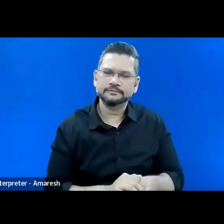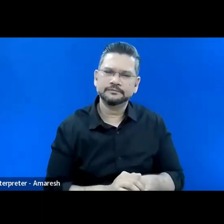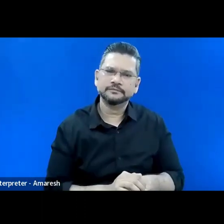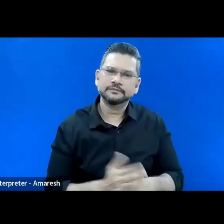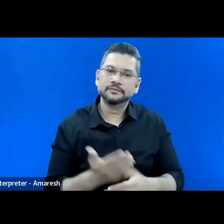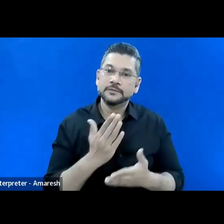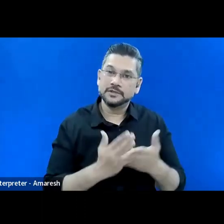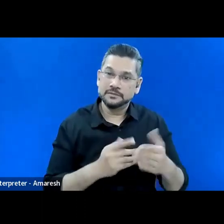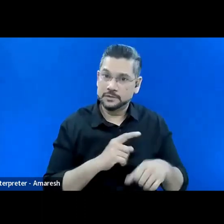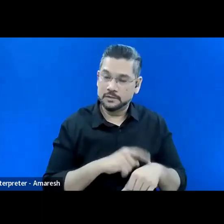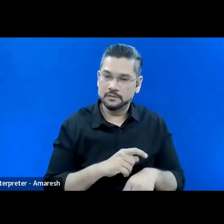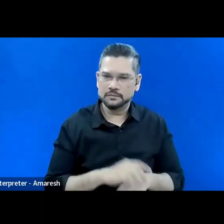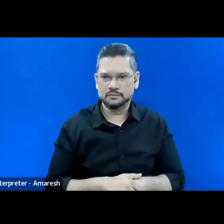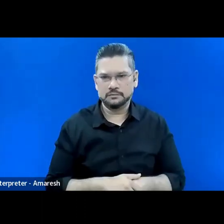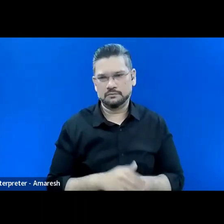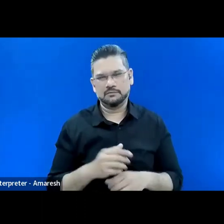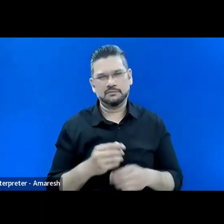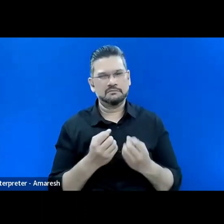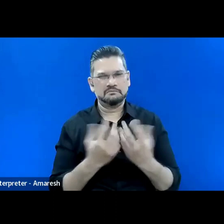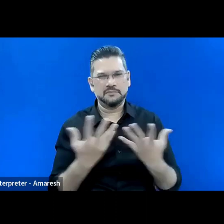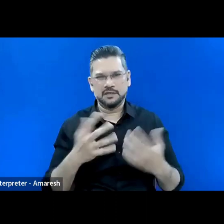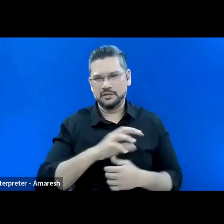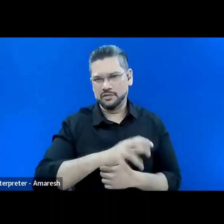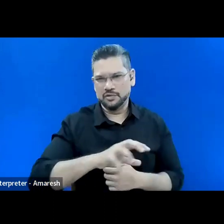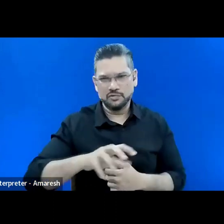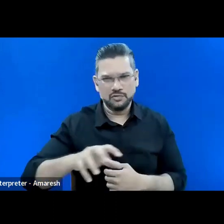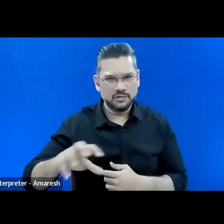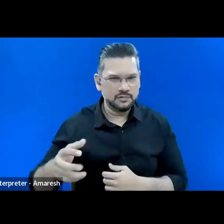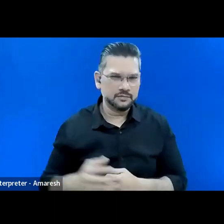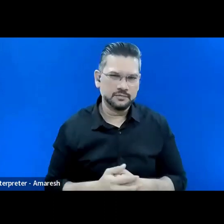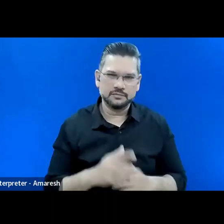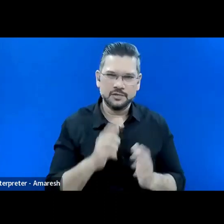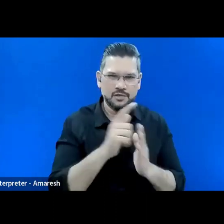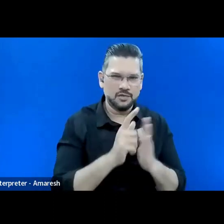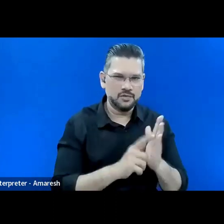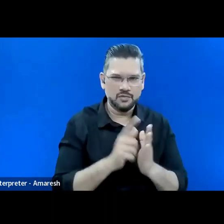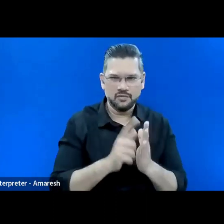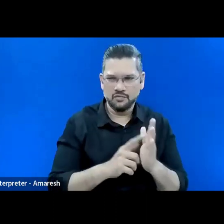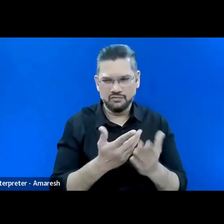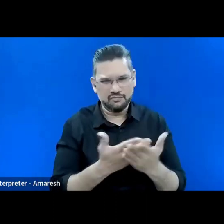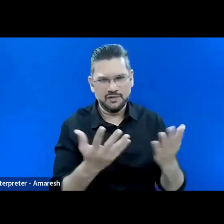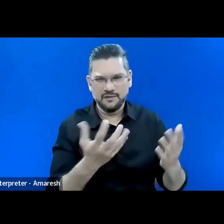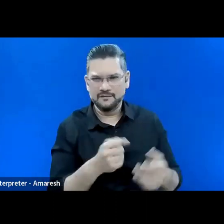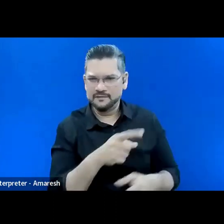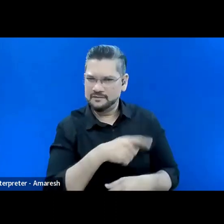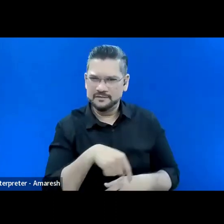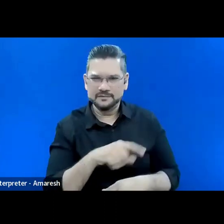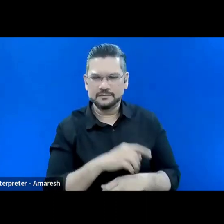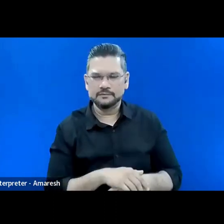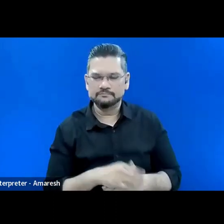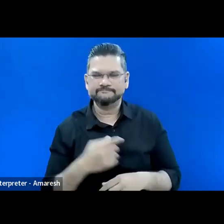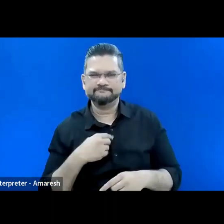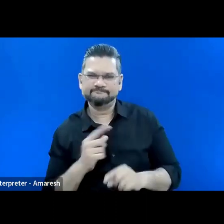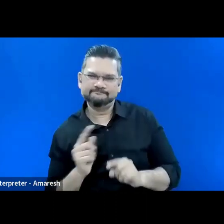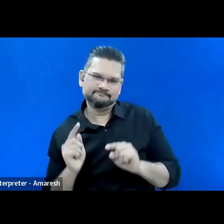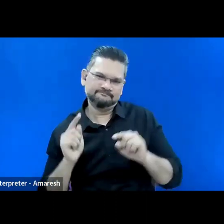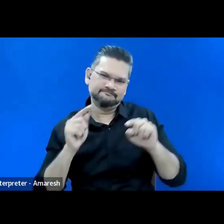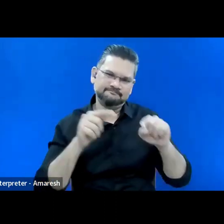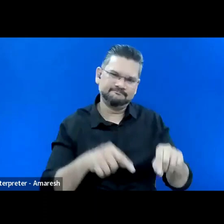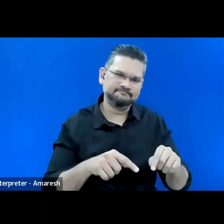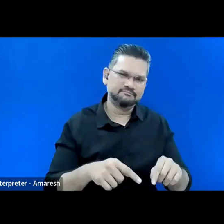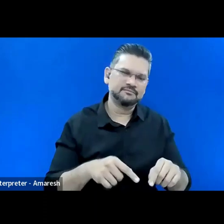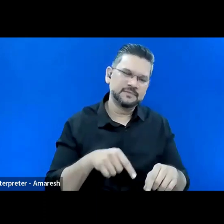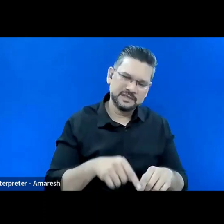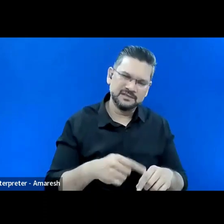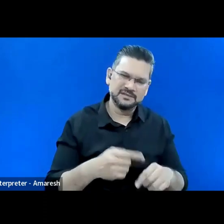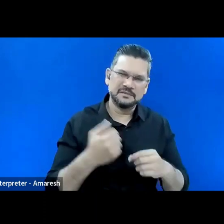like ours, it's not enough to just make laws. We must go down to the grassroots and begin to undo certain beliefs that have been embedded for